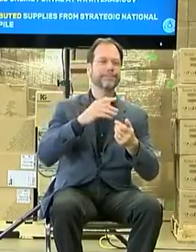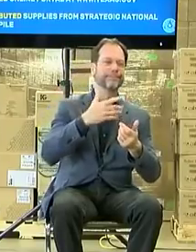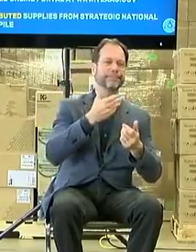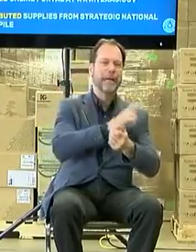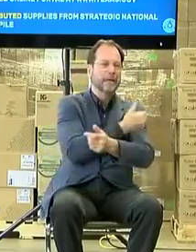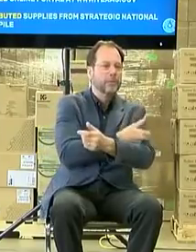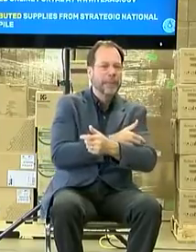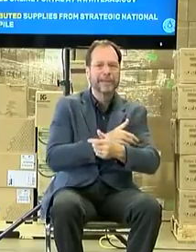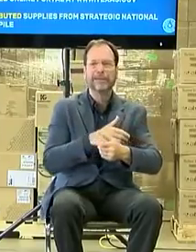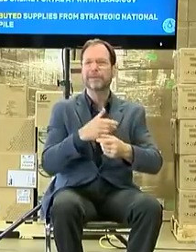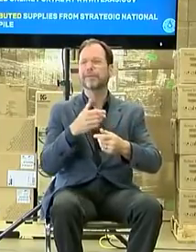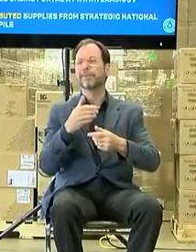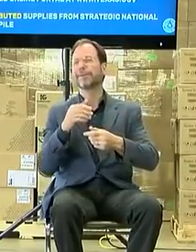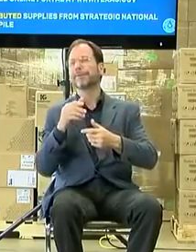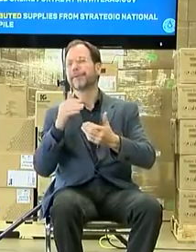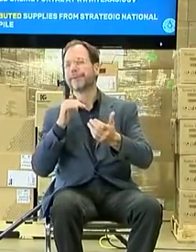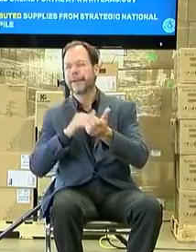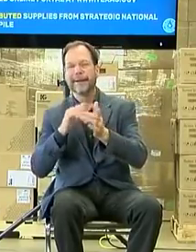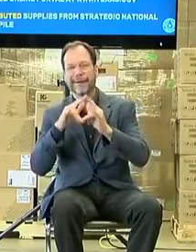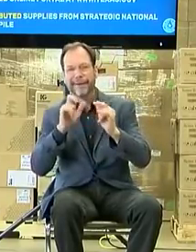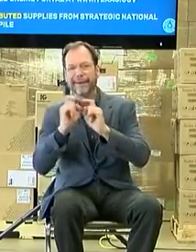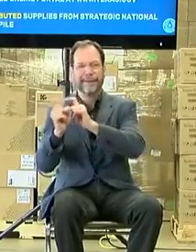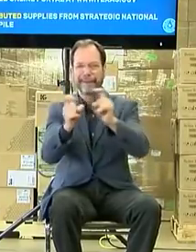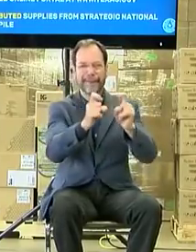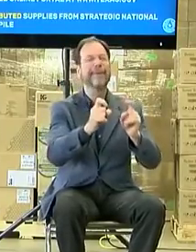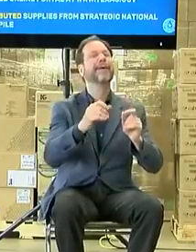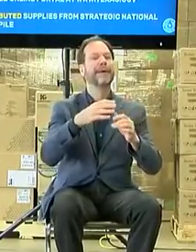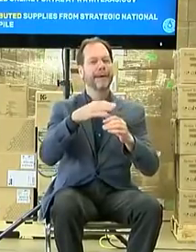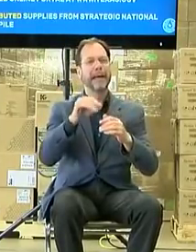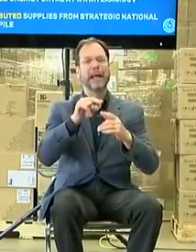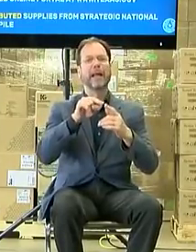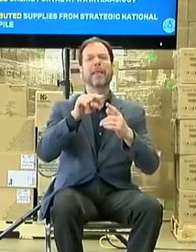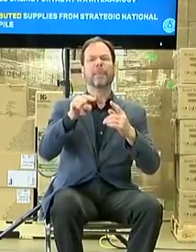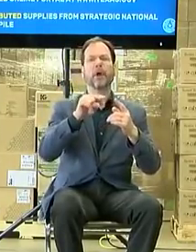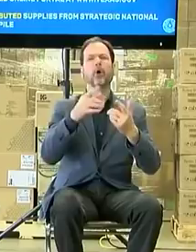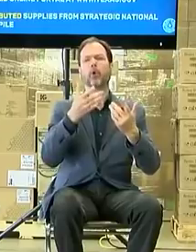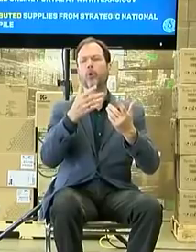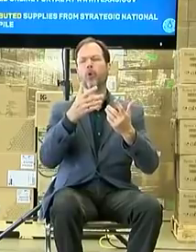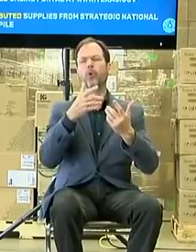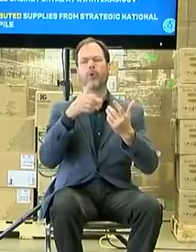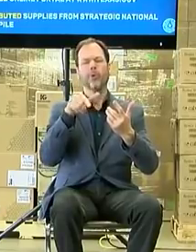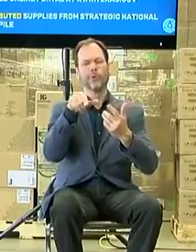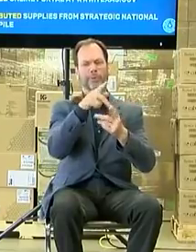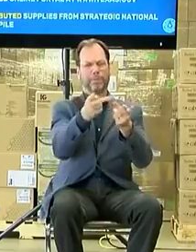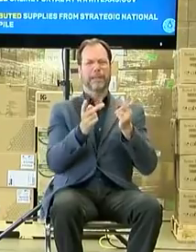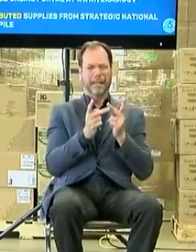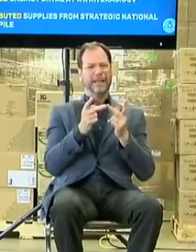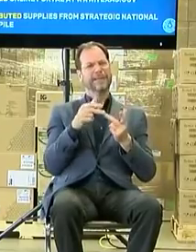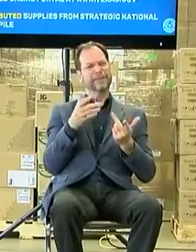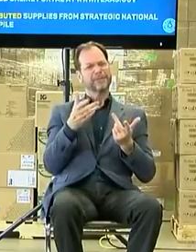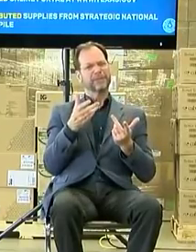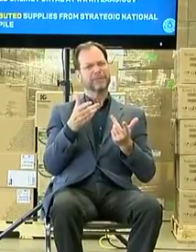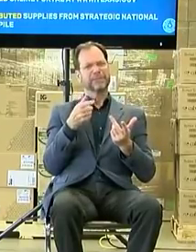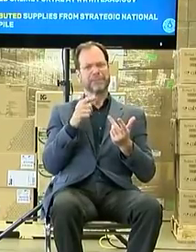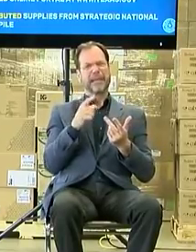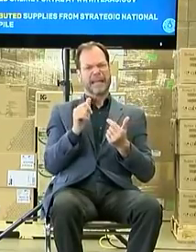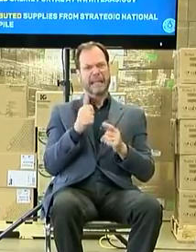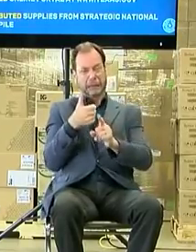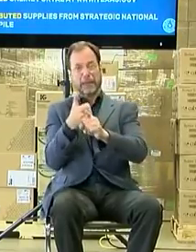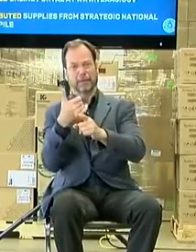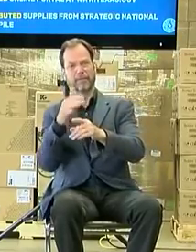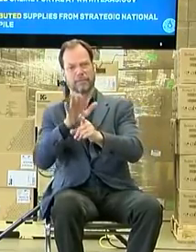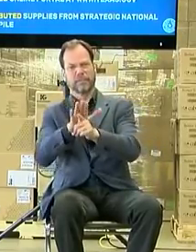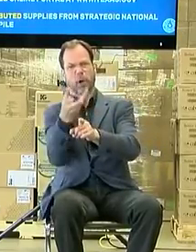to them, and this is in addition to the supplies that those healthcare facilities are already being able to get on their